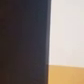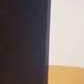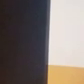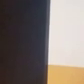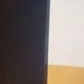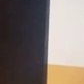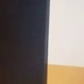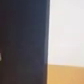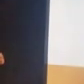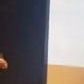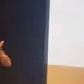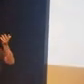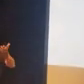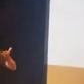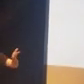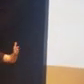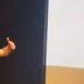let's see